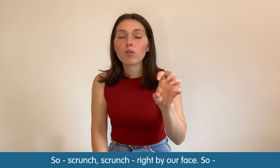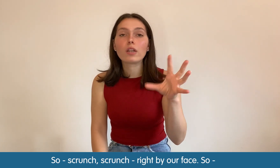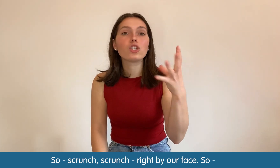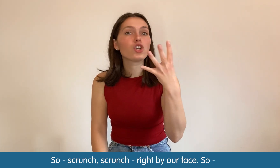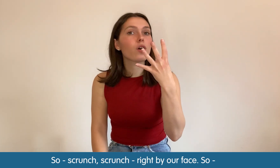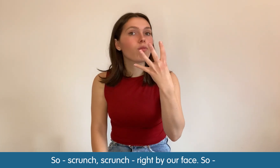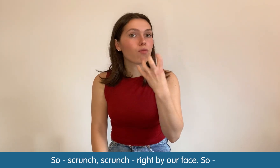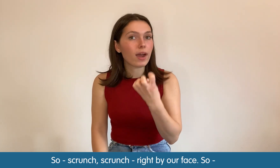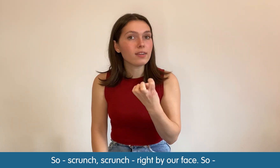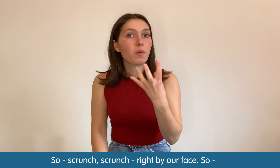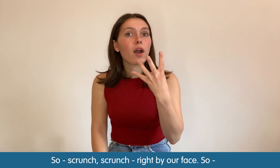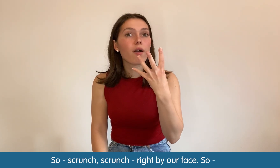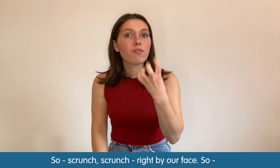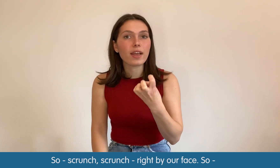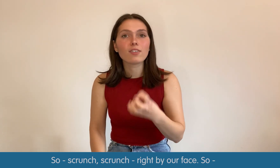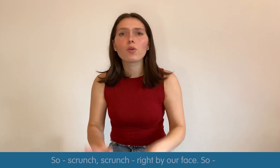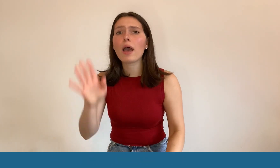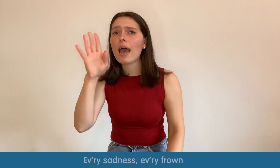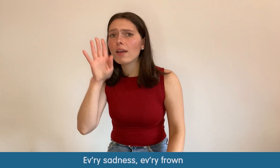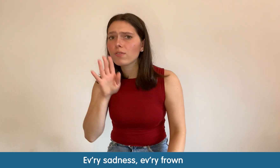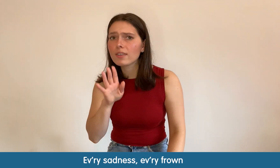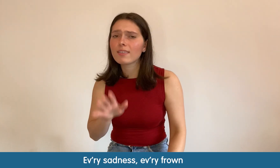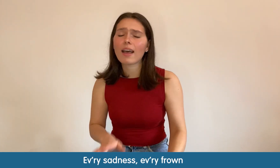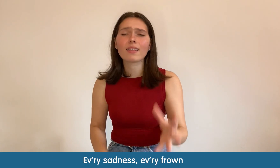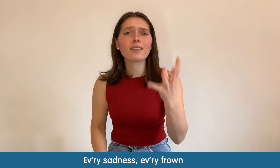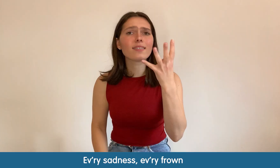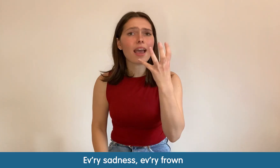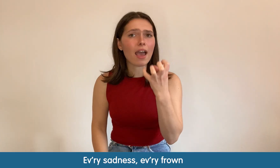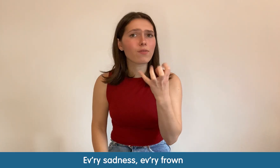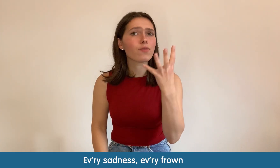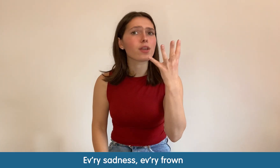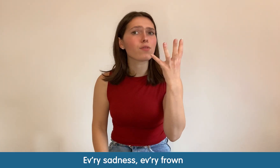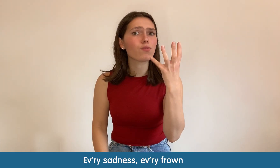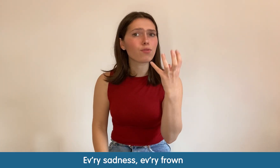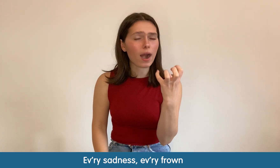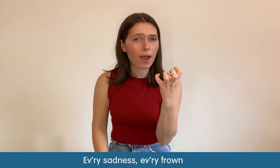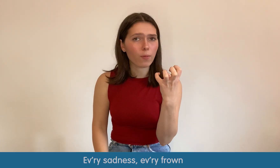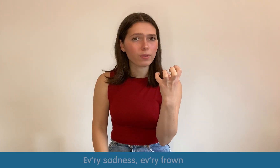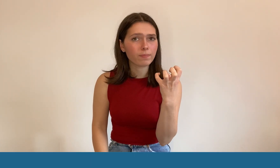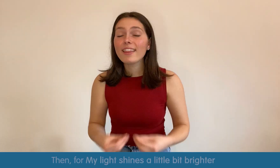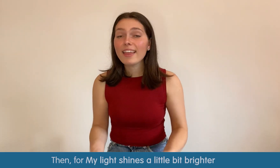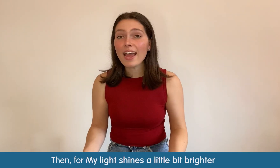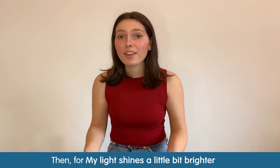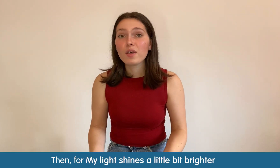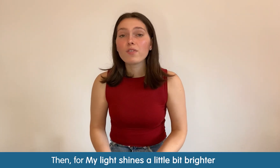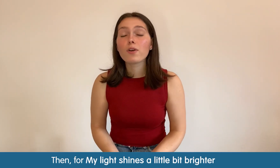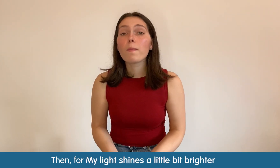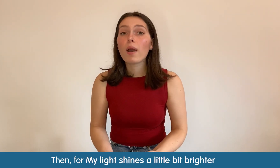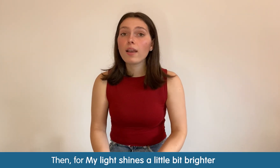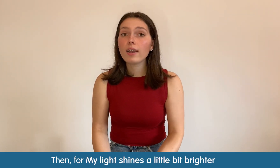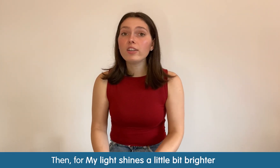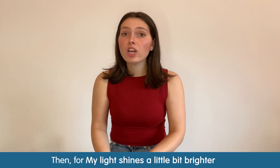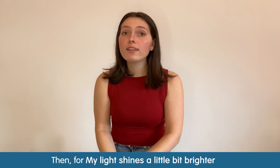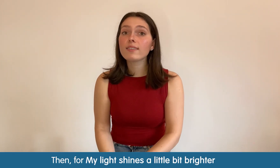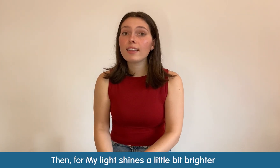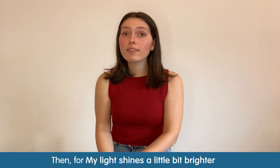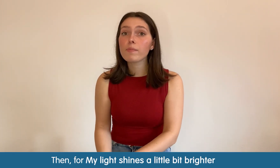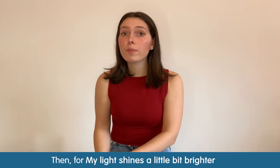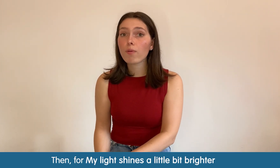scrunch, right by our face. So every sadness, every frown. Then, for my light shines a little bit